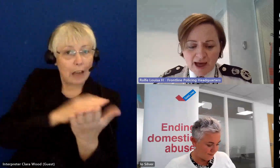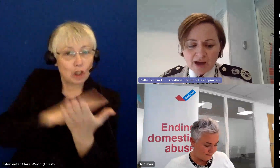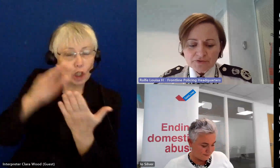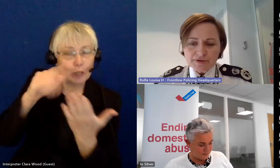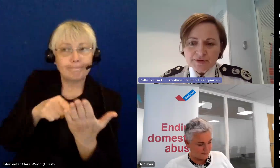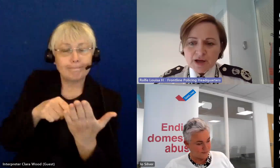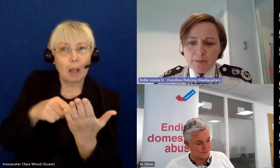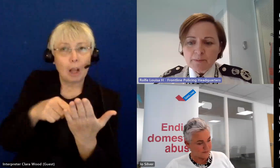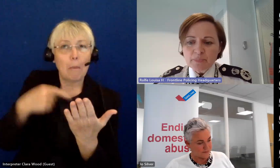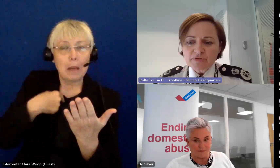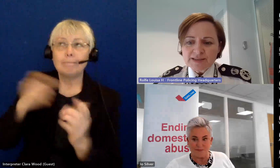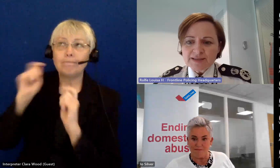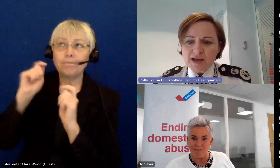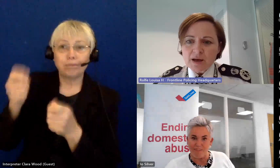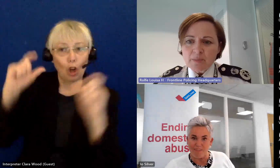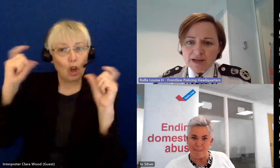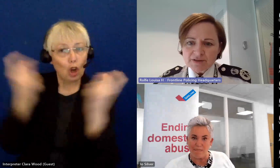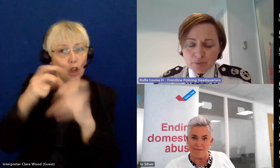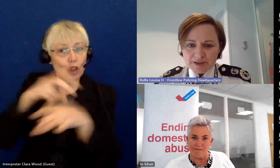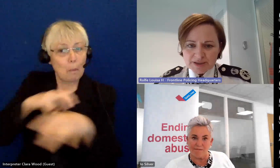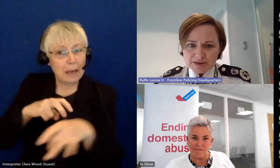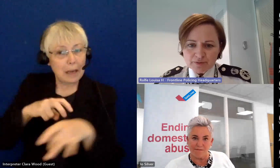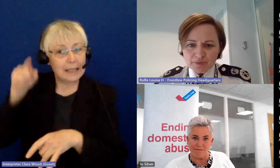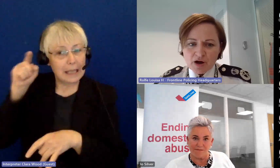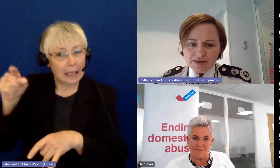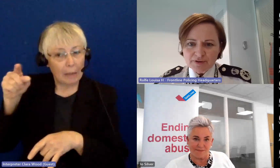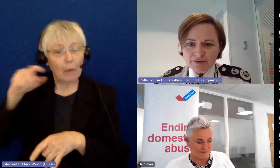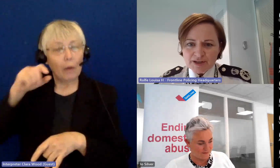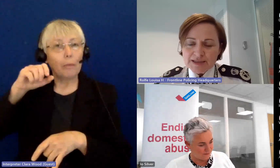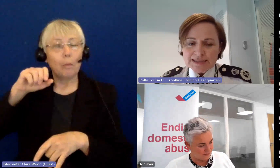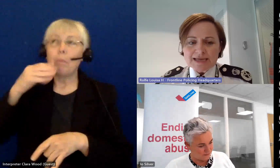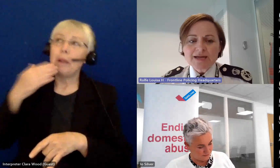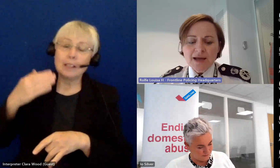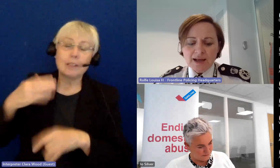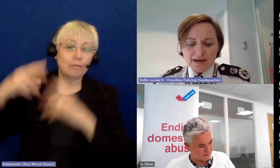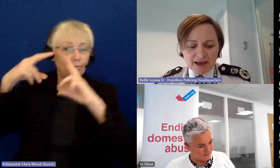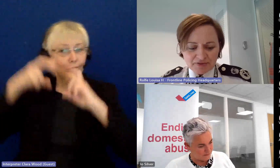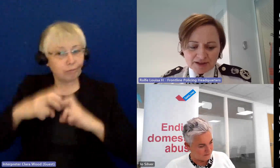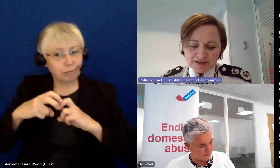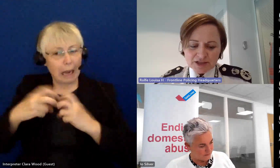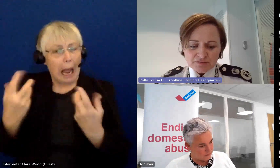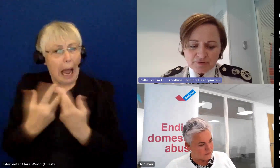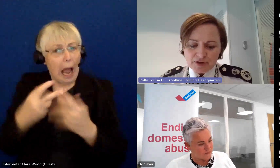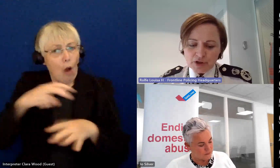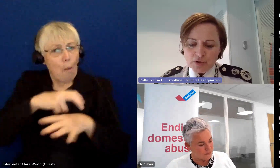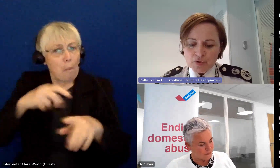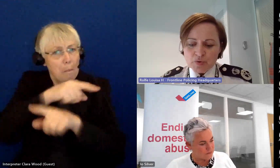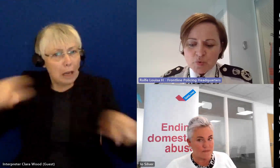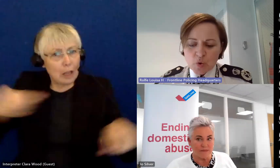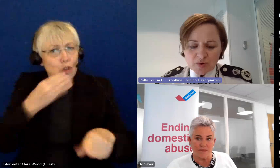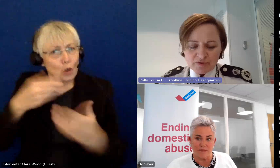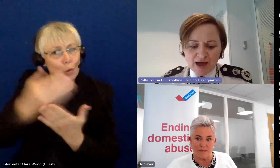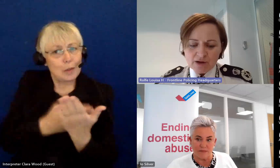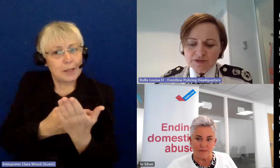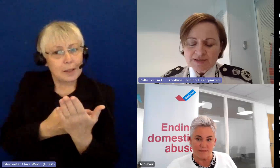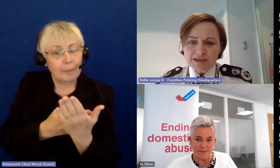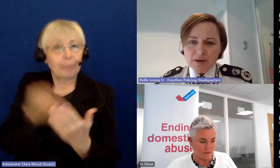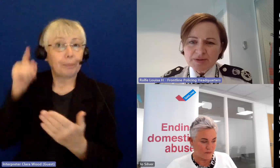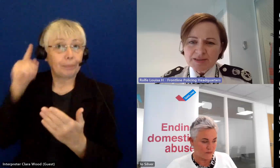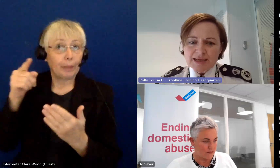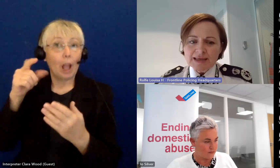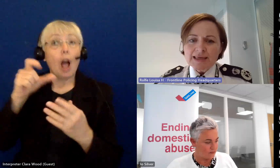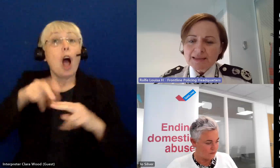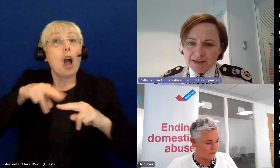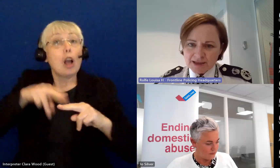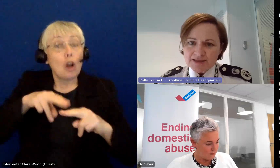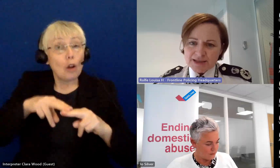what we found, and Professor Amanda Robinson from Cardiff University led that initial review, what we found is that